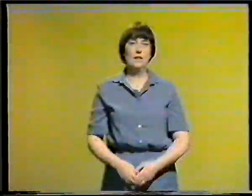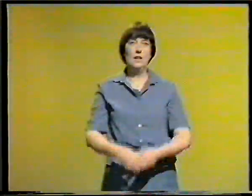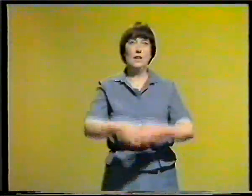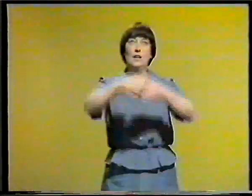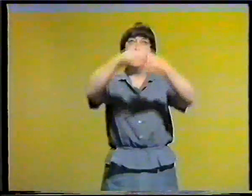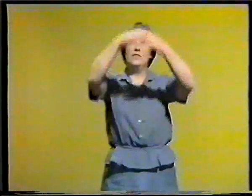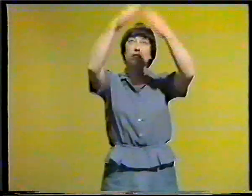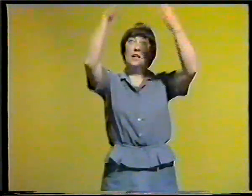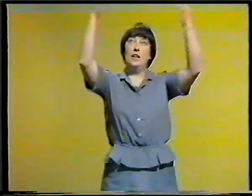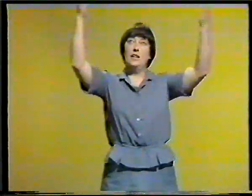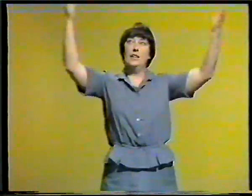And the sky.